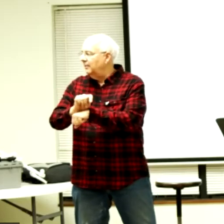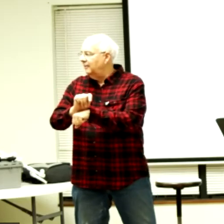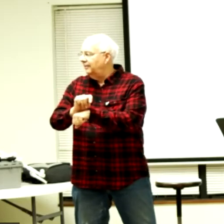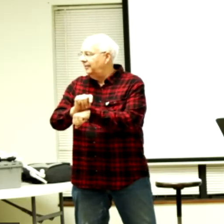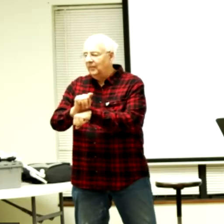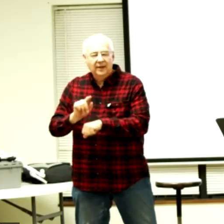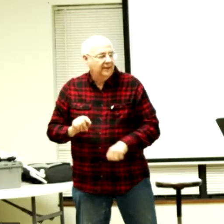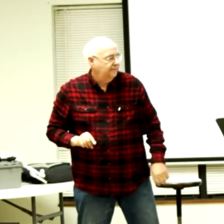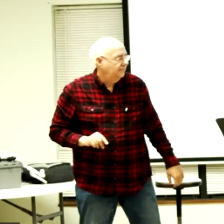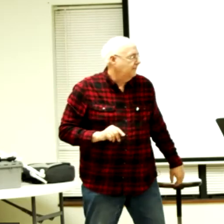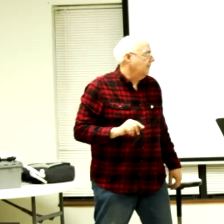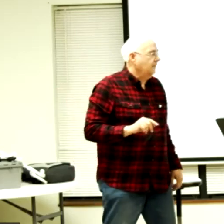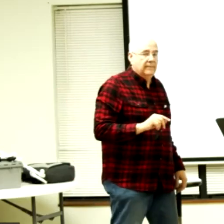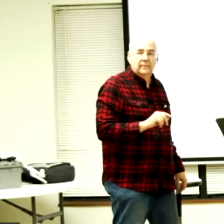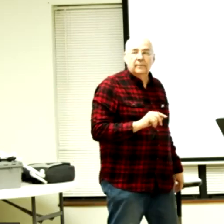temple, okay?